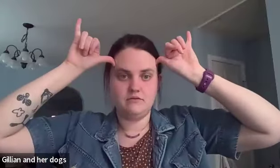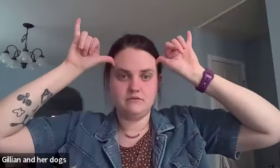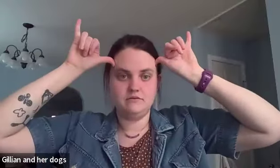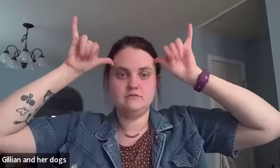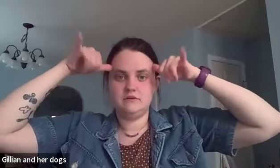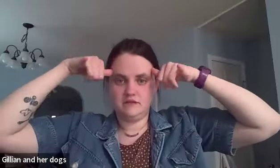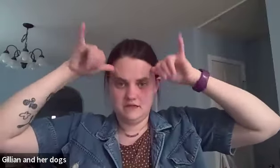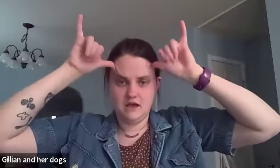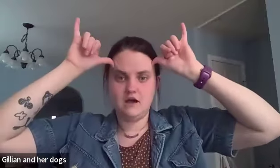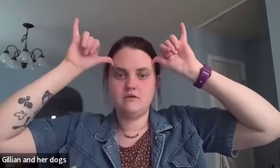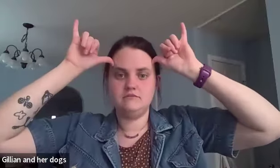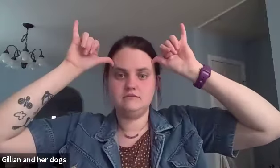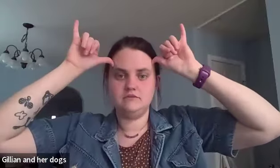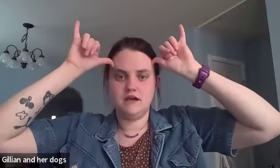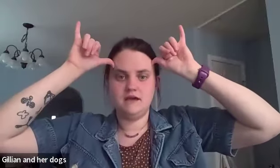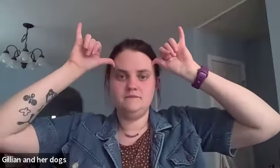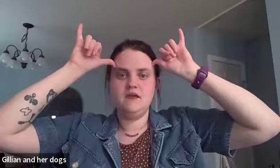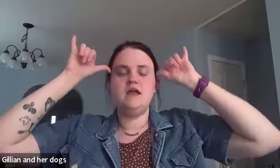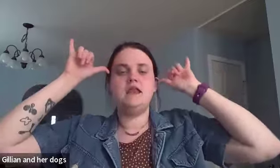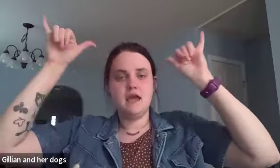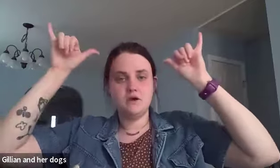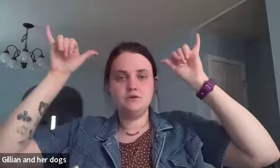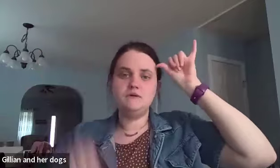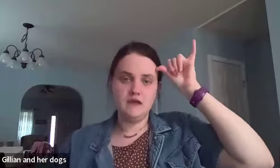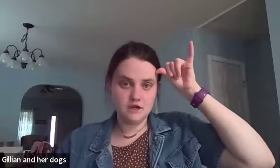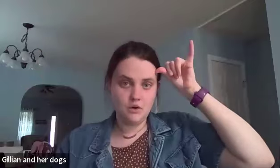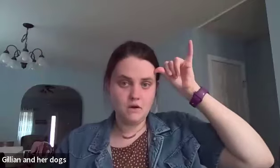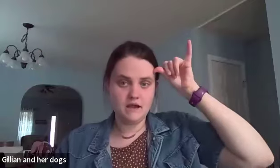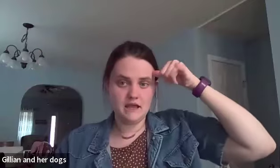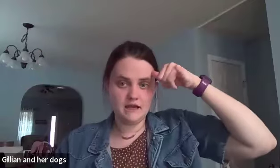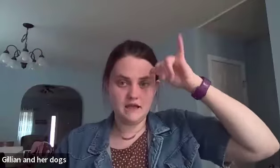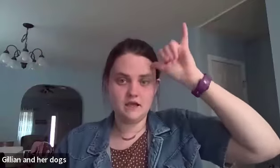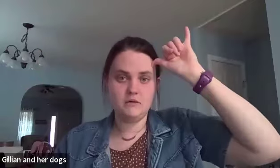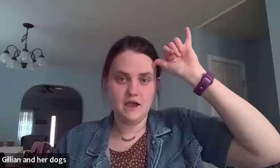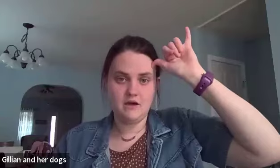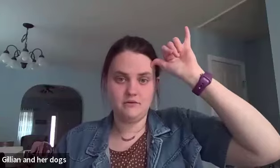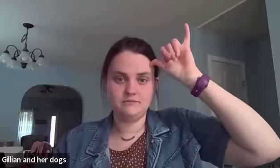Cow, cow. Okay? Now you can go one hand and go cow,